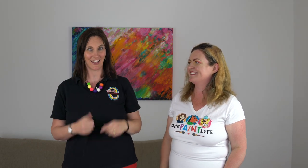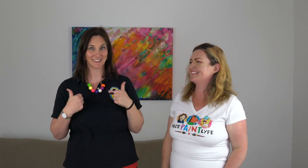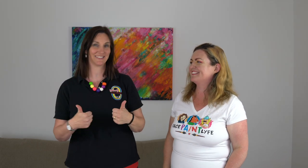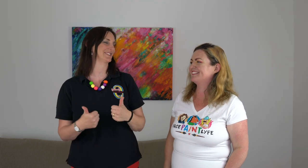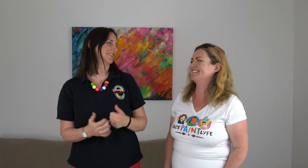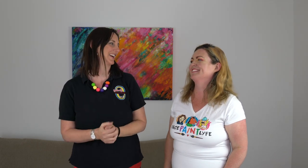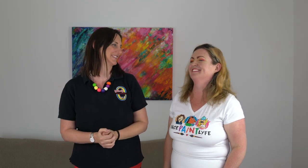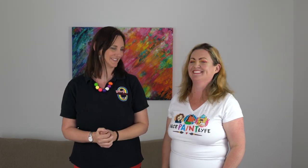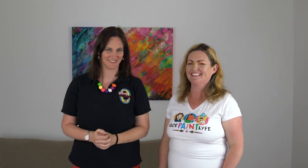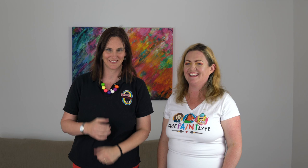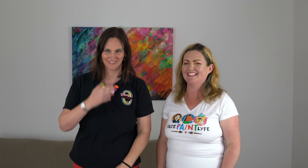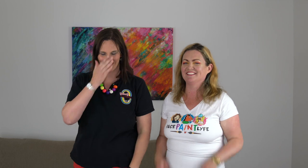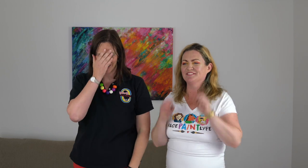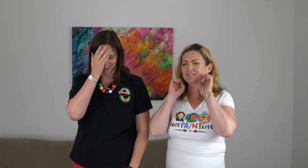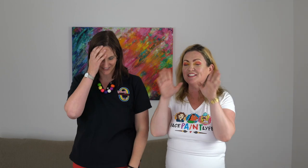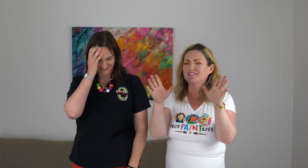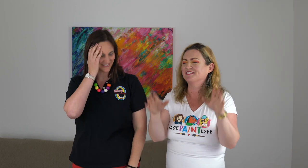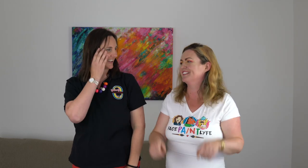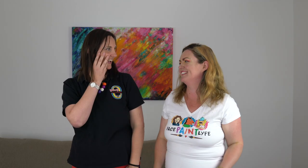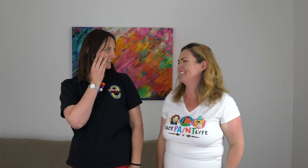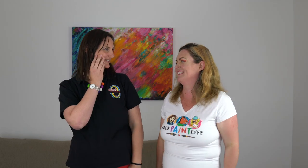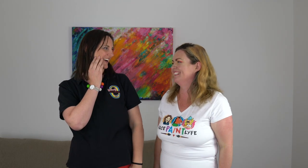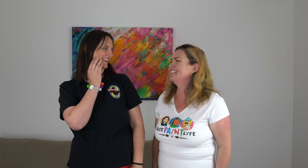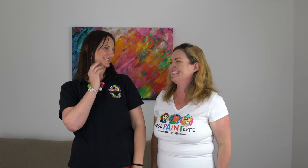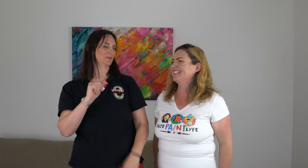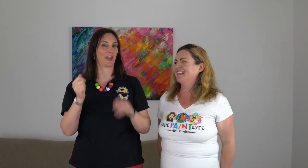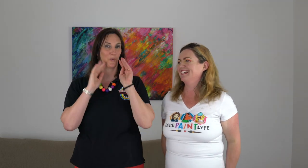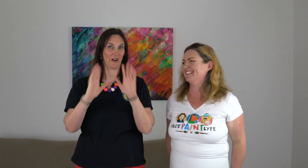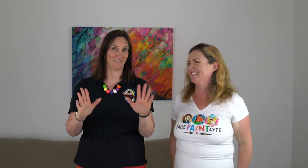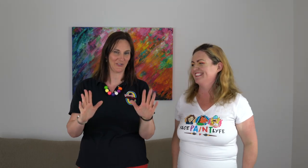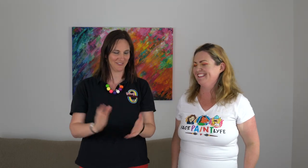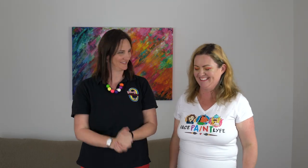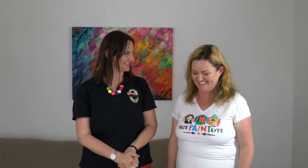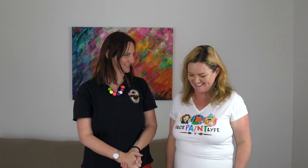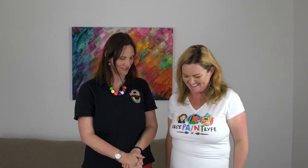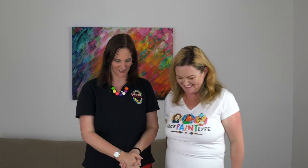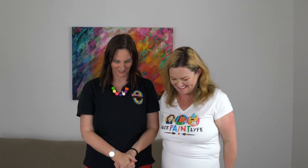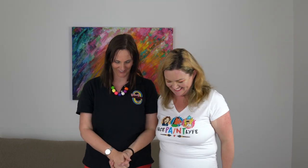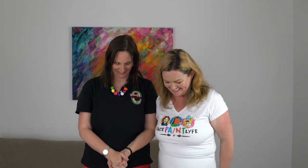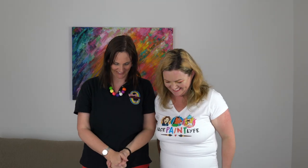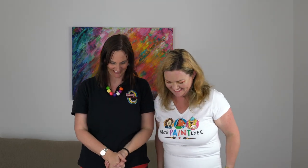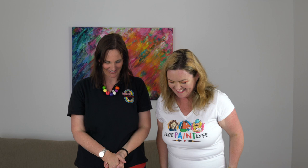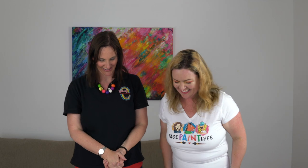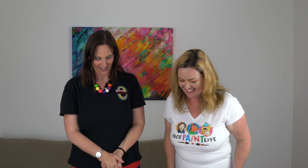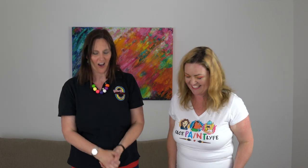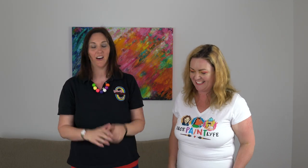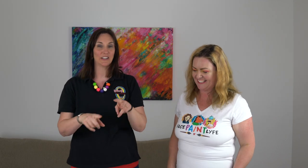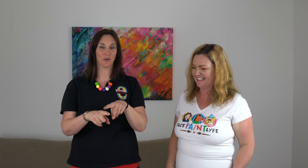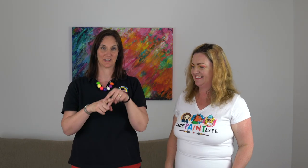yes. Cool. Great. Yeah. Wonderful. Yeah, it's great. Yeah. Wonderful. Good on you. Oh, and horse.